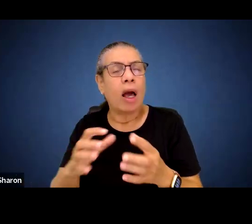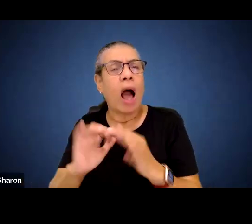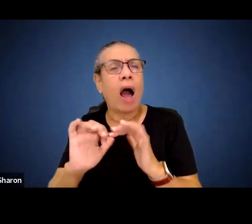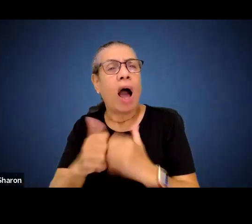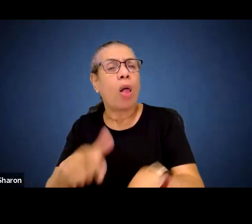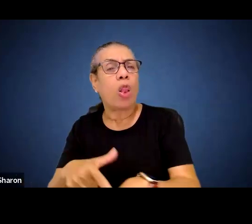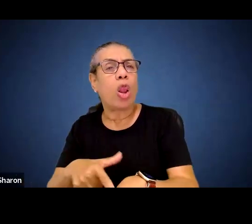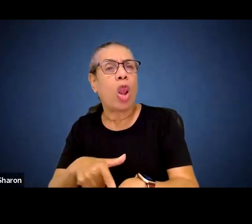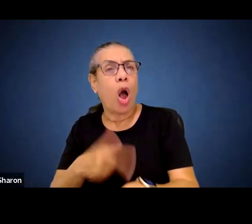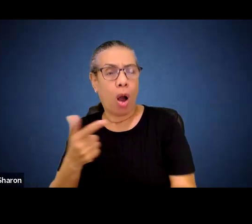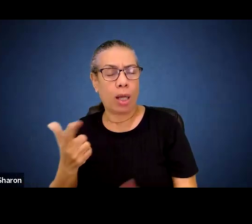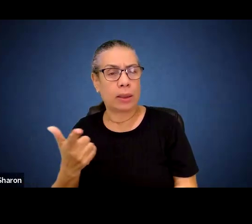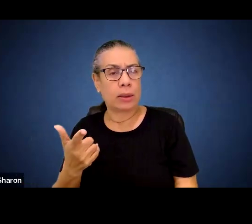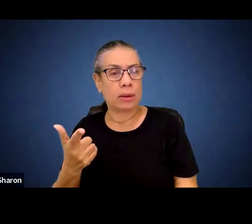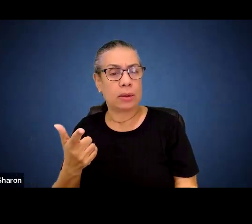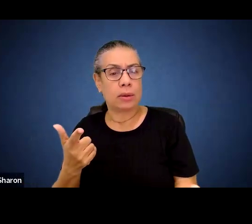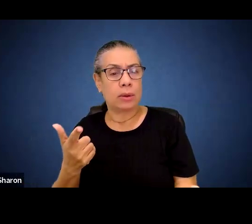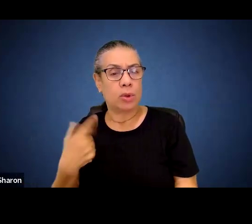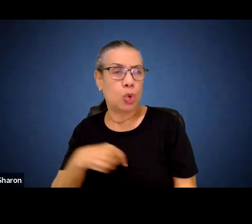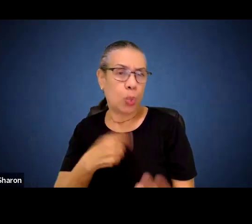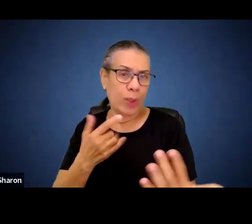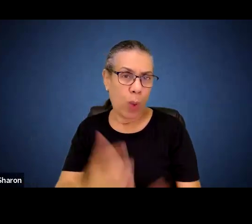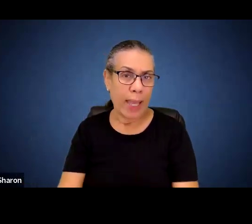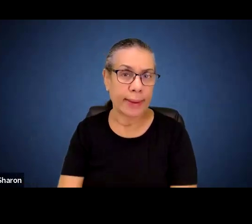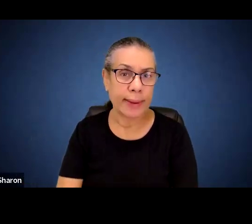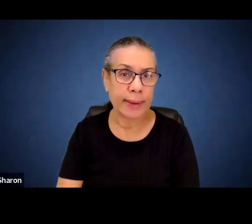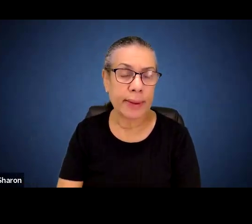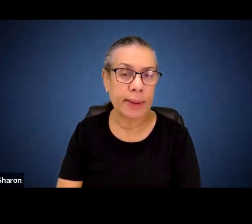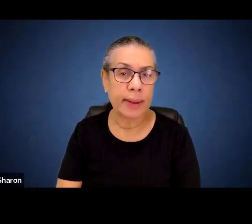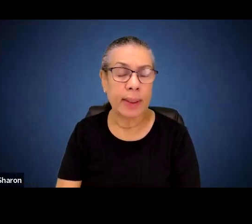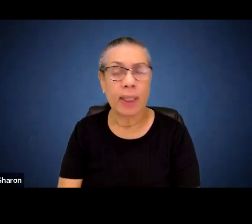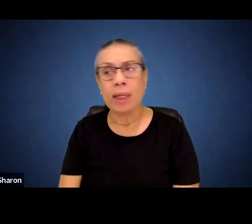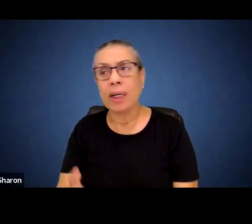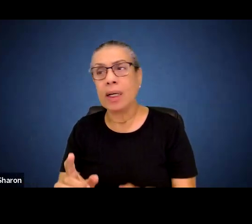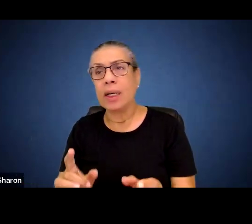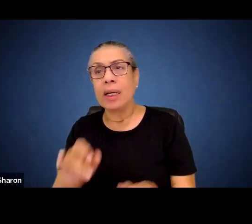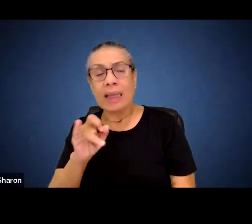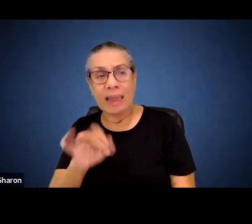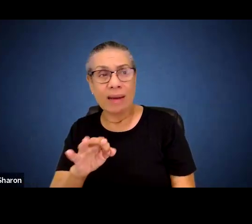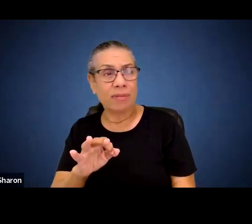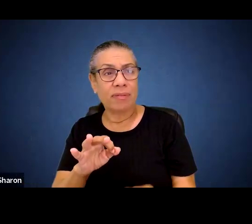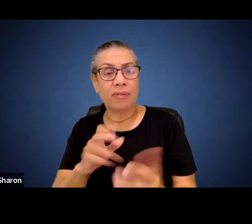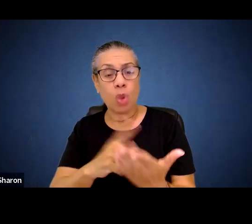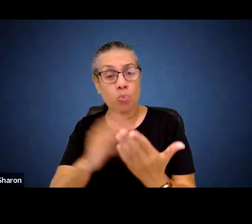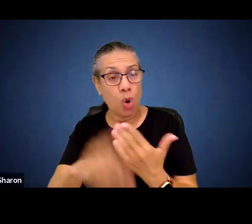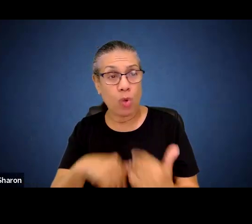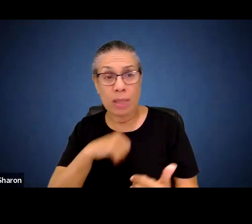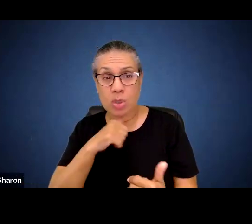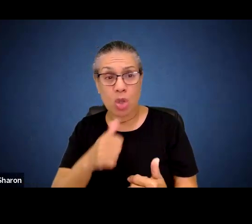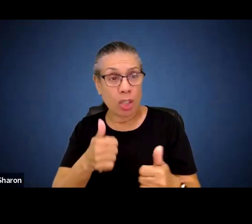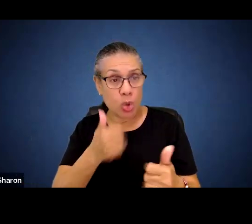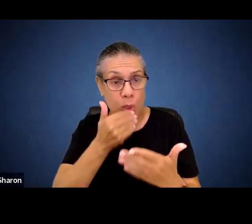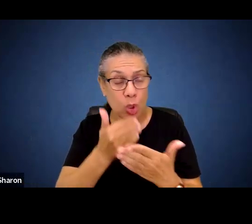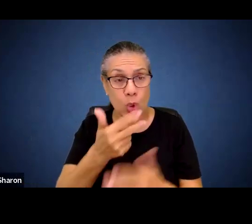would make more than 3 years. But I hate to say that, you know, the progress is not making after 3 years and you know,